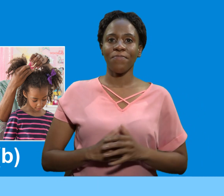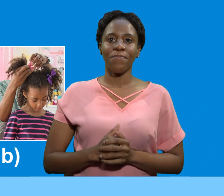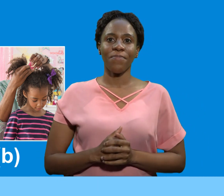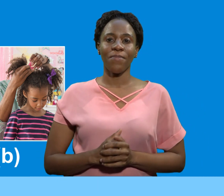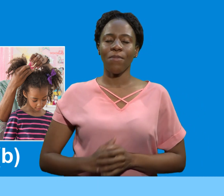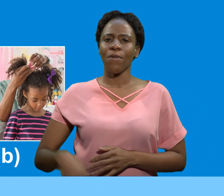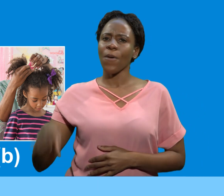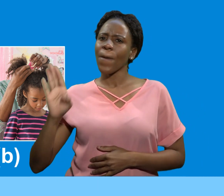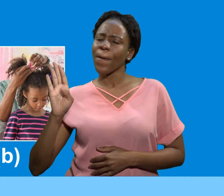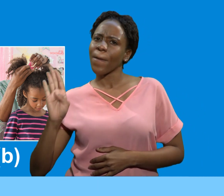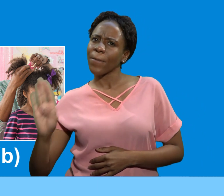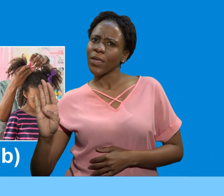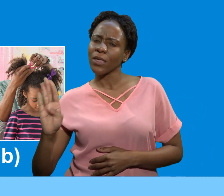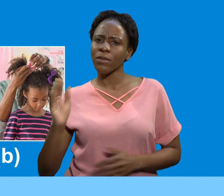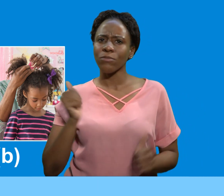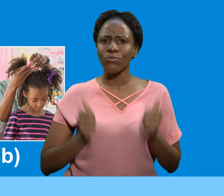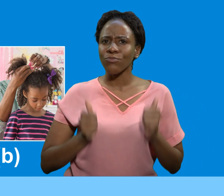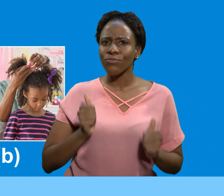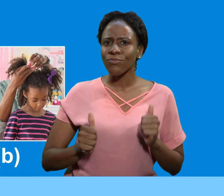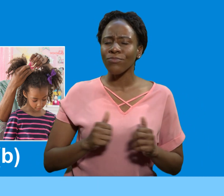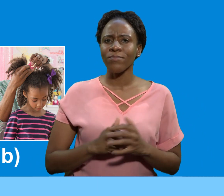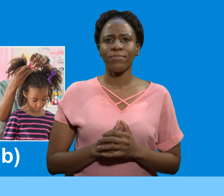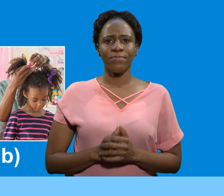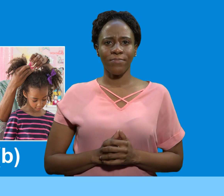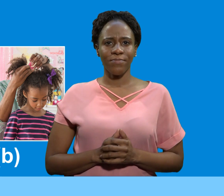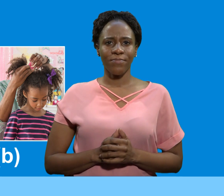Is it A or B?